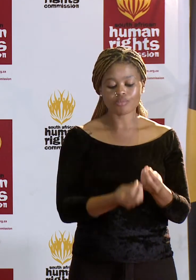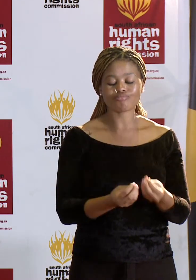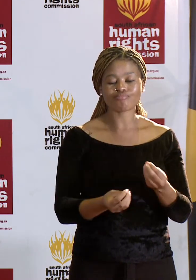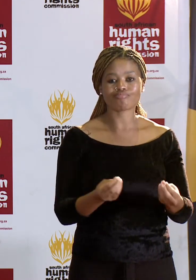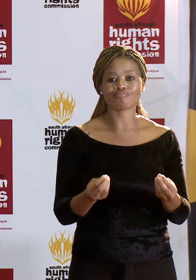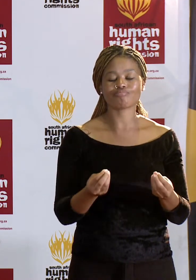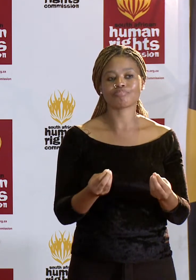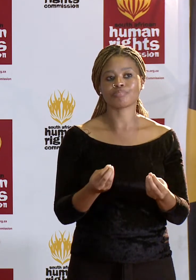children are